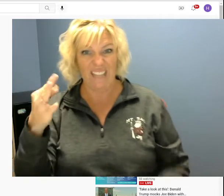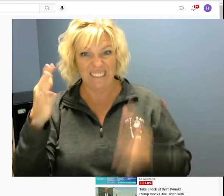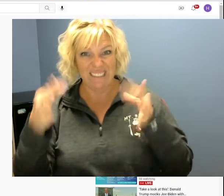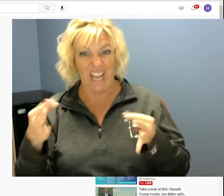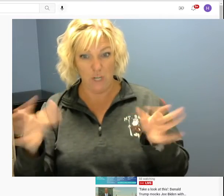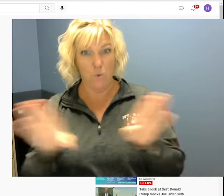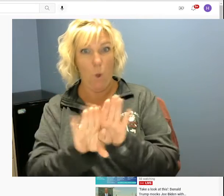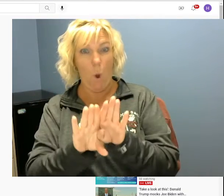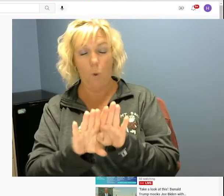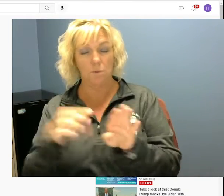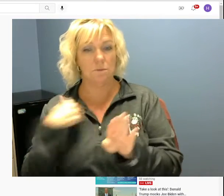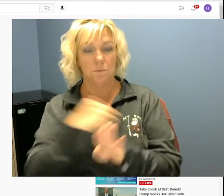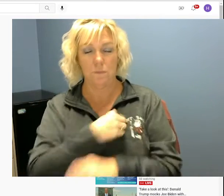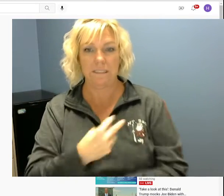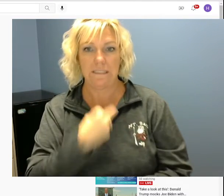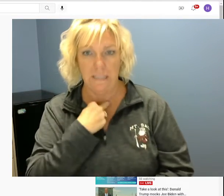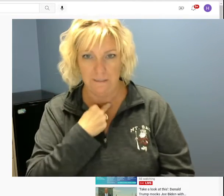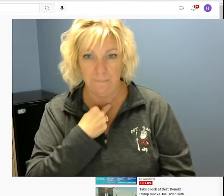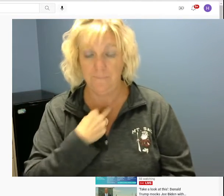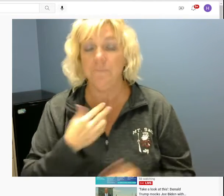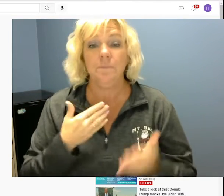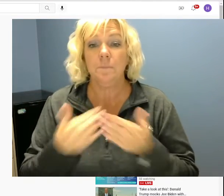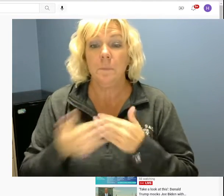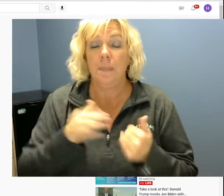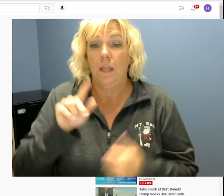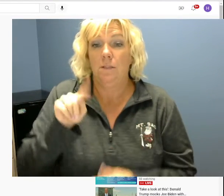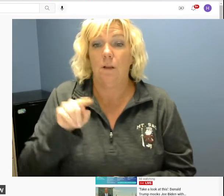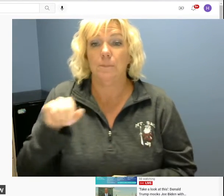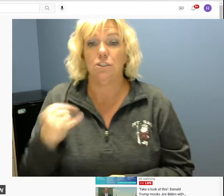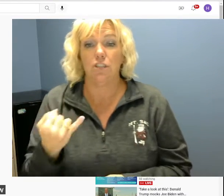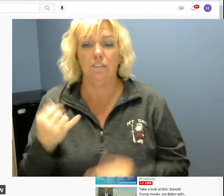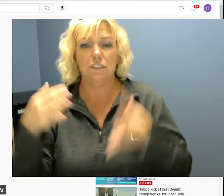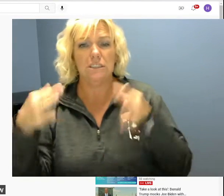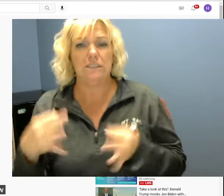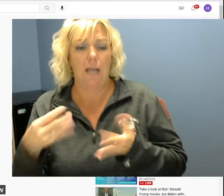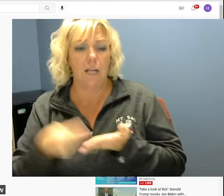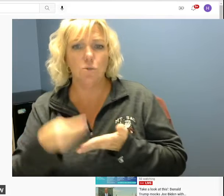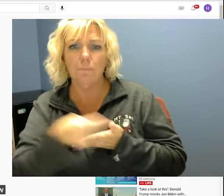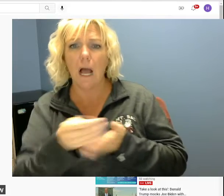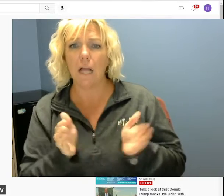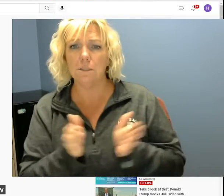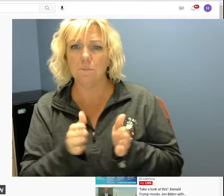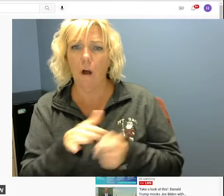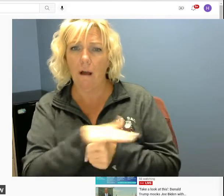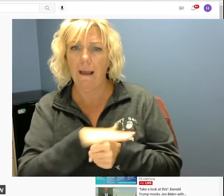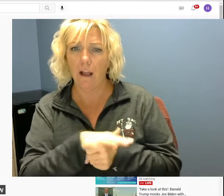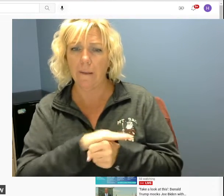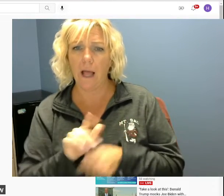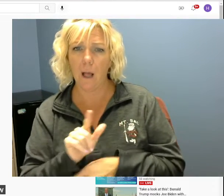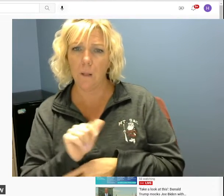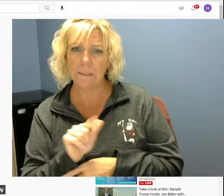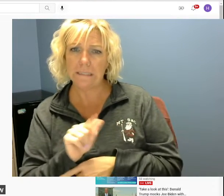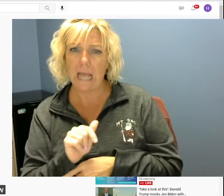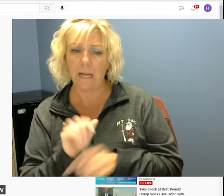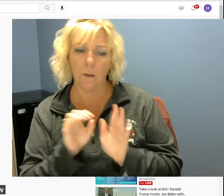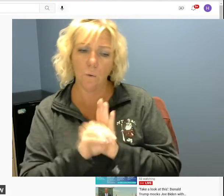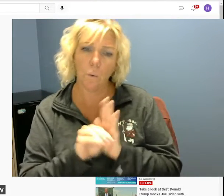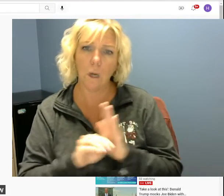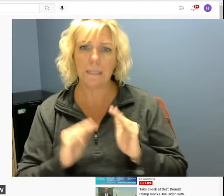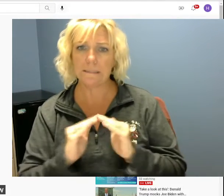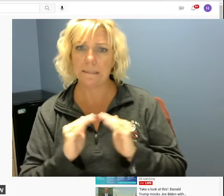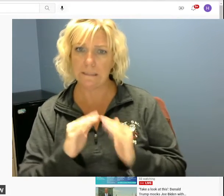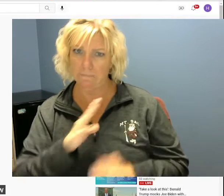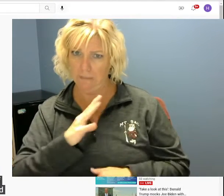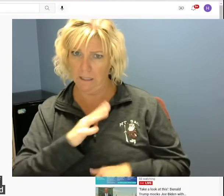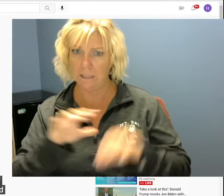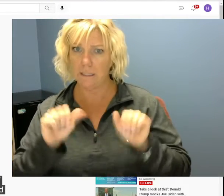offers to buy a little bit of, maybe we'll buy New Orleans, maybe a little bit of Louisiana territory from France, so we